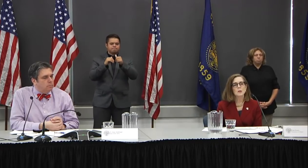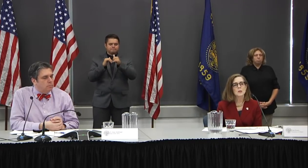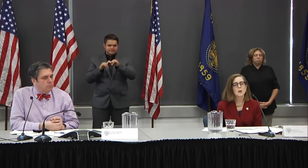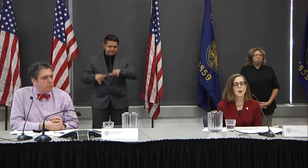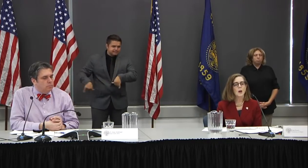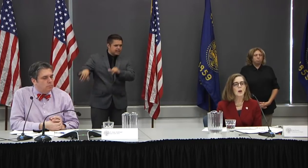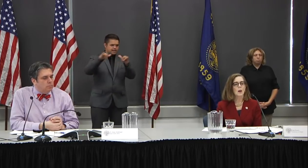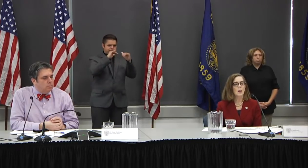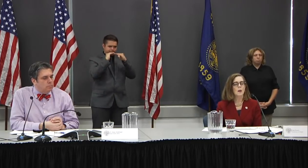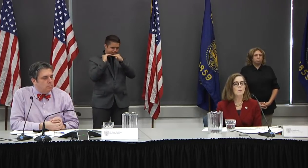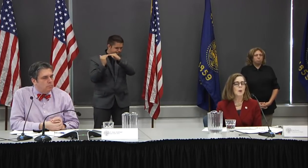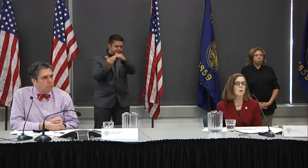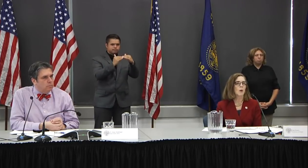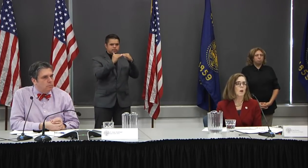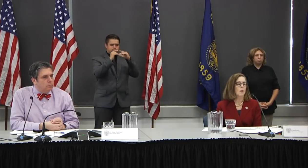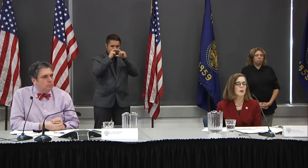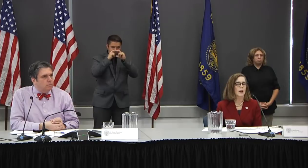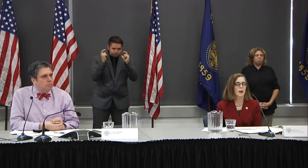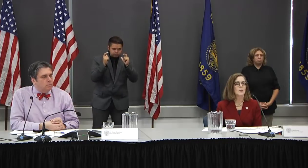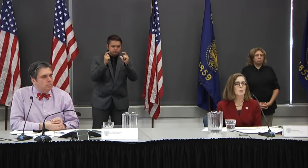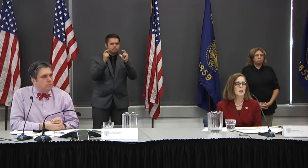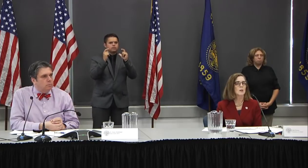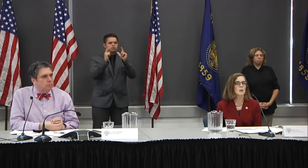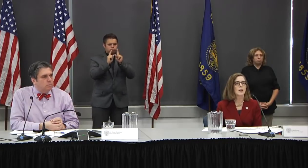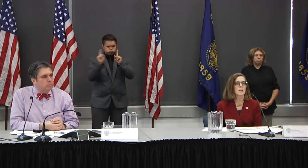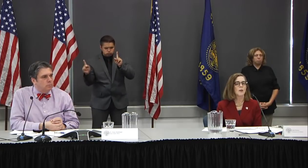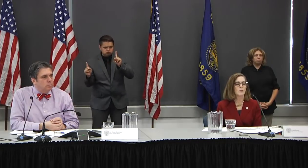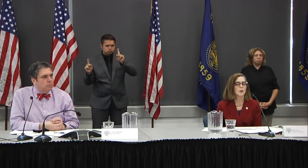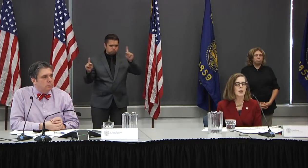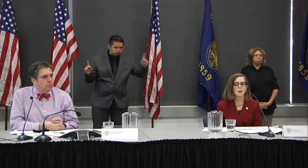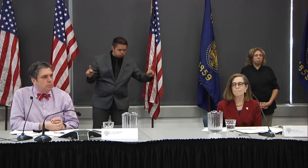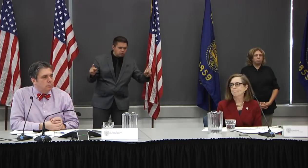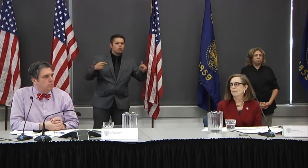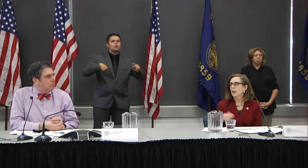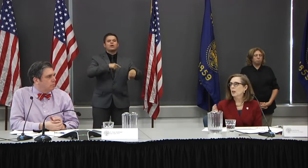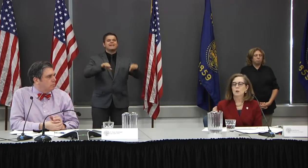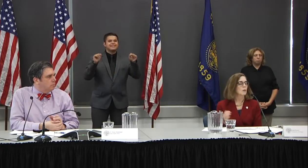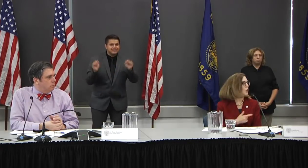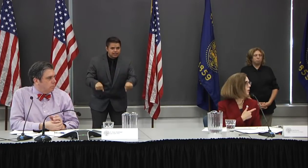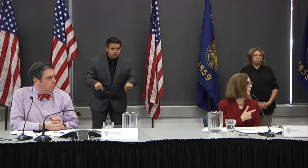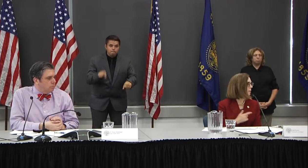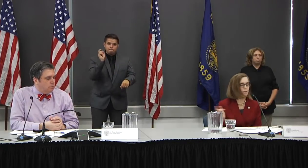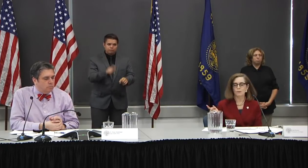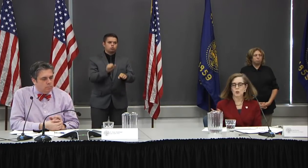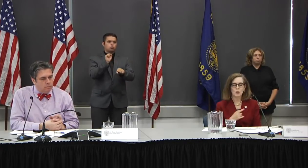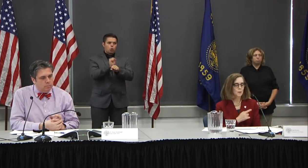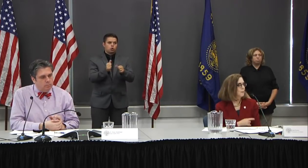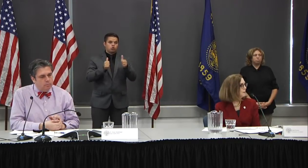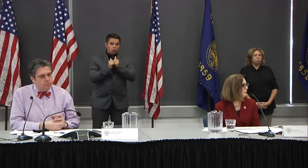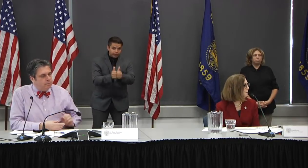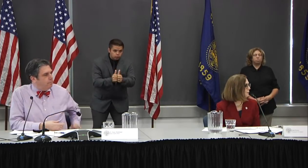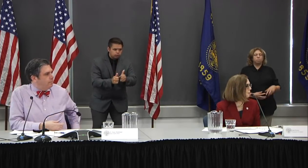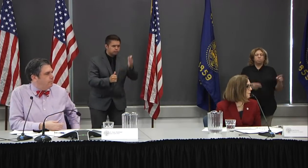do this, but we're all going to have to make a collective effort here. Could I add Sure. a couple of things?